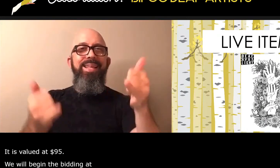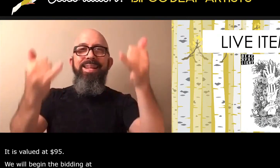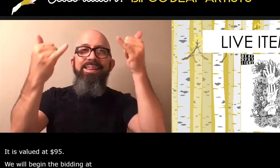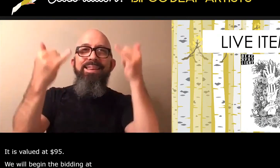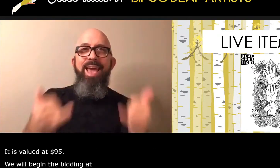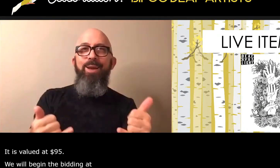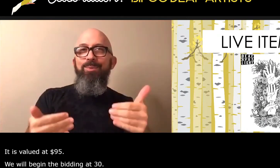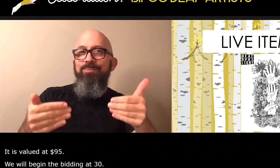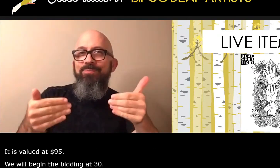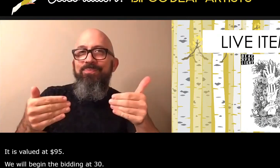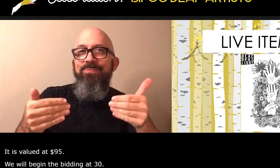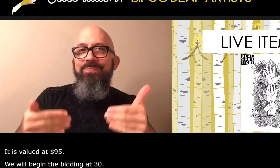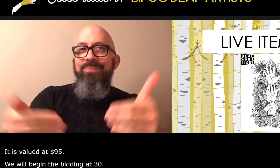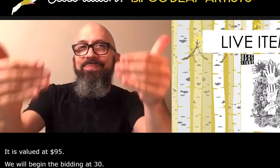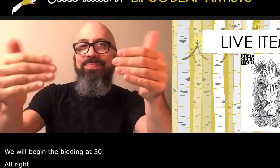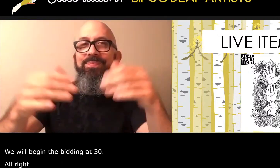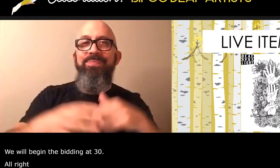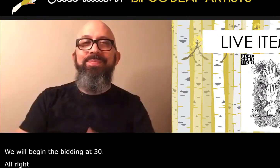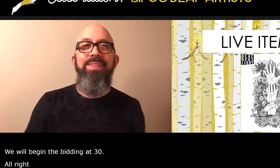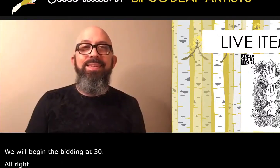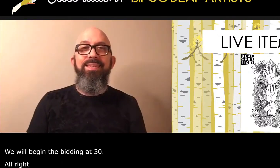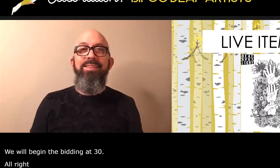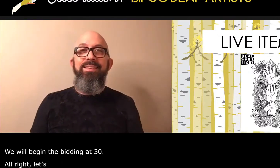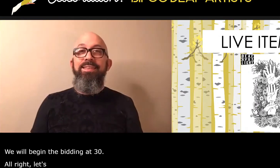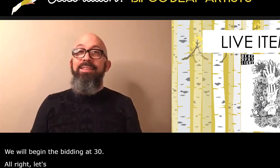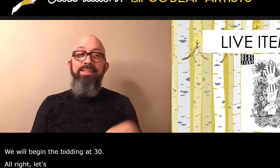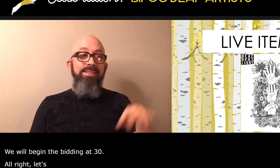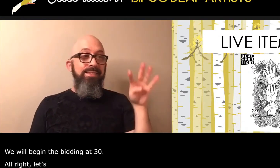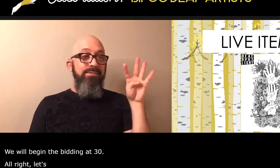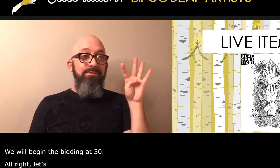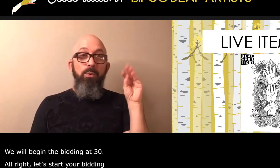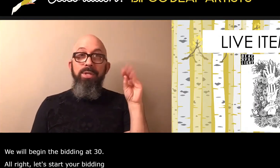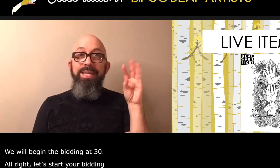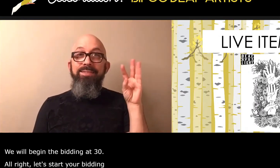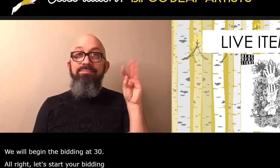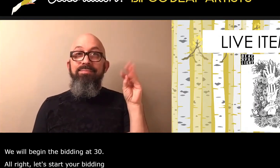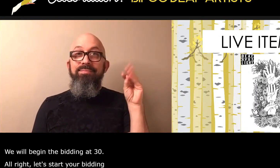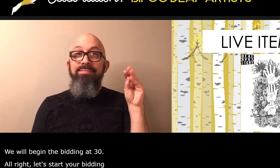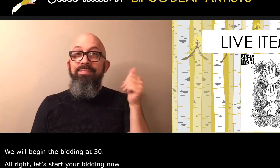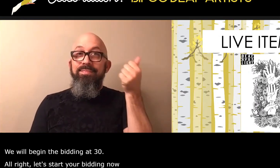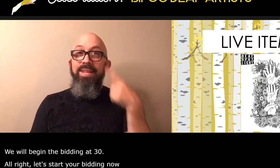All right, let's start your bidding now.